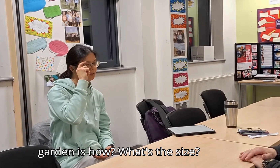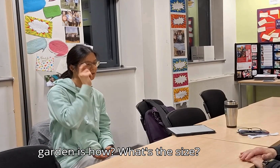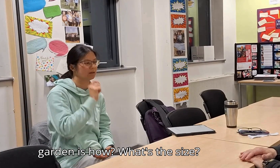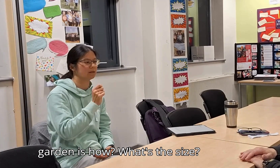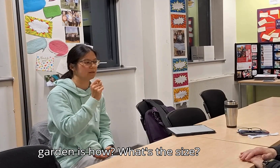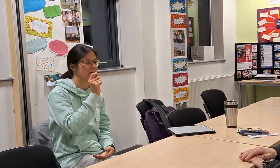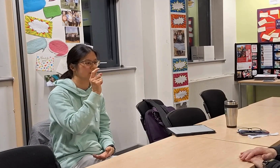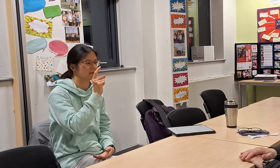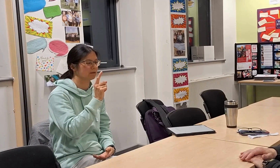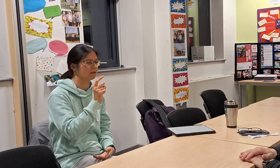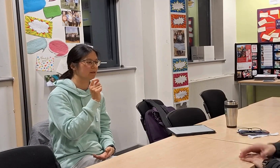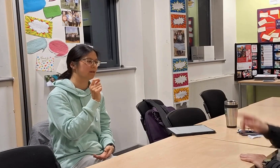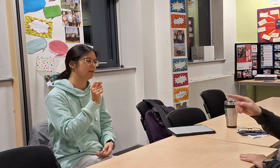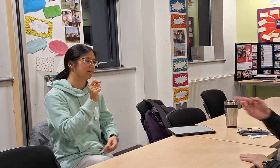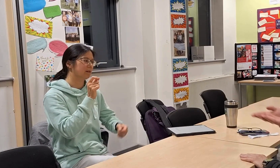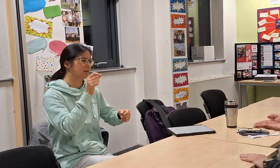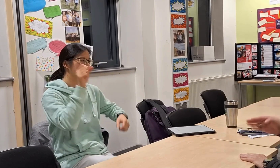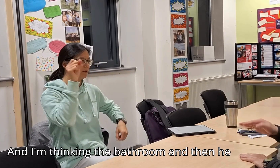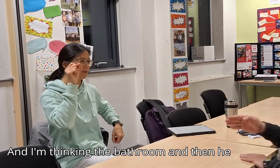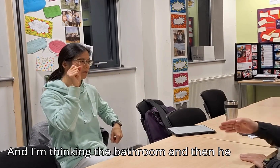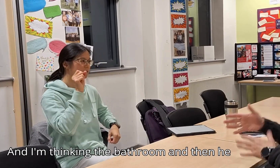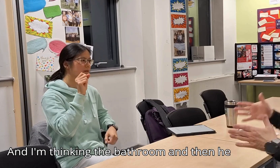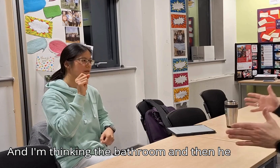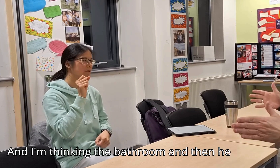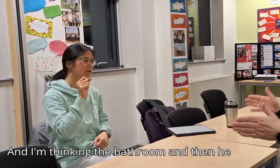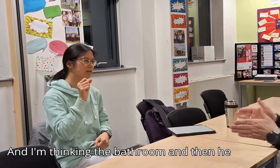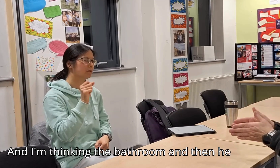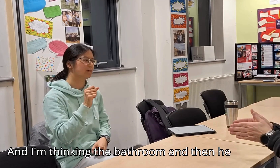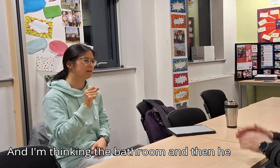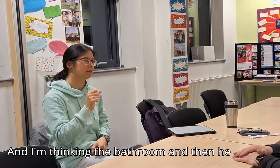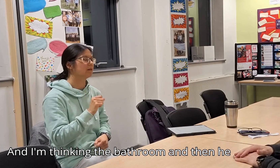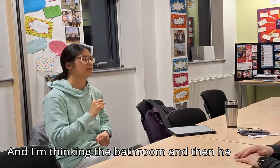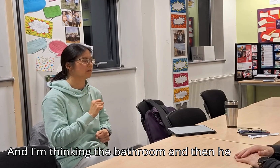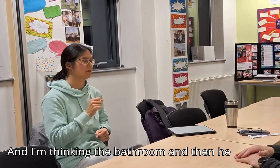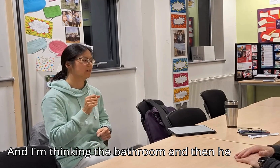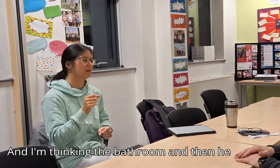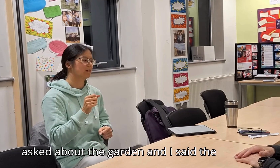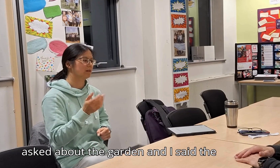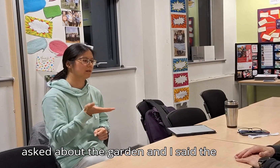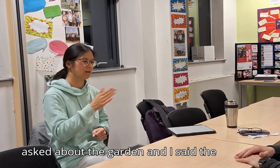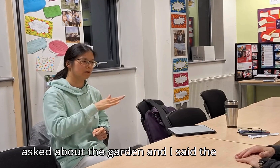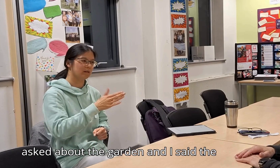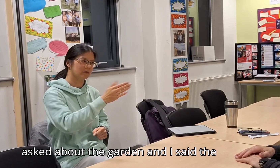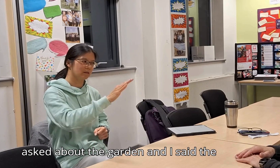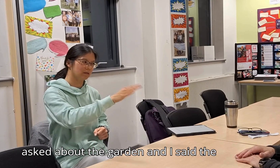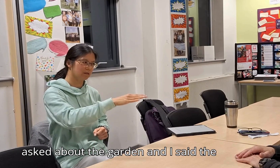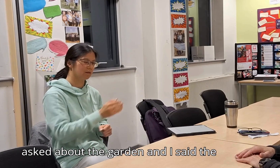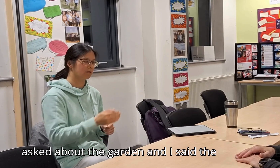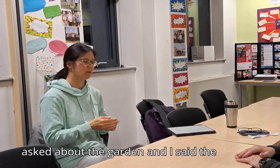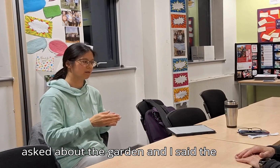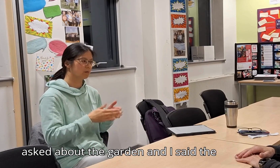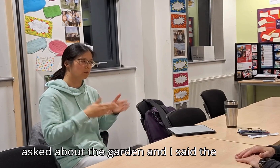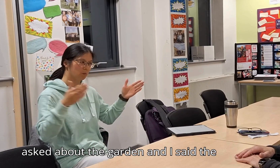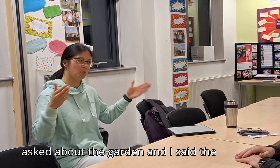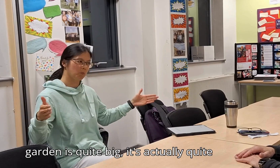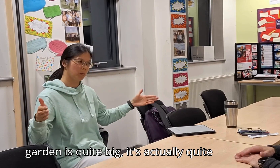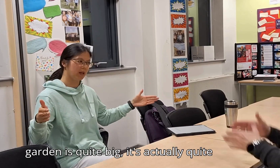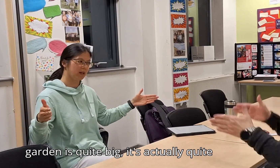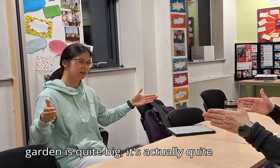size? And I'm thinking the bathroom, and then he asks about the garden, and I say the garden is quite